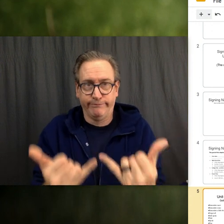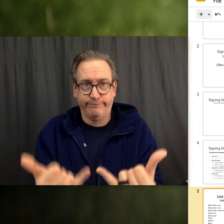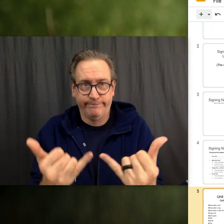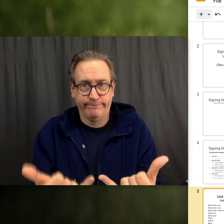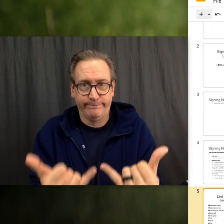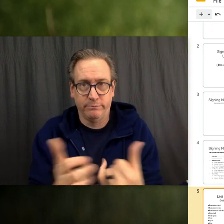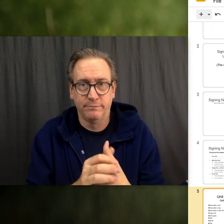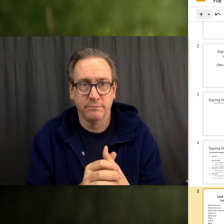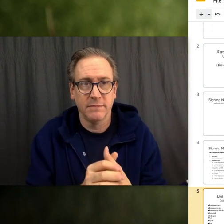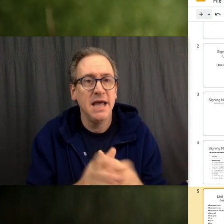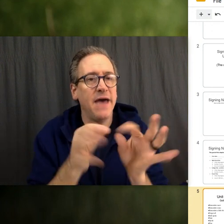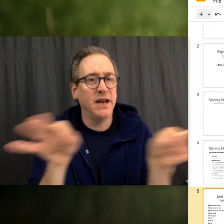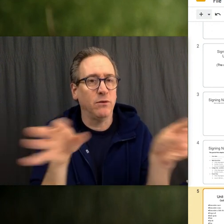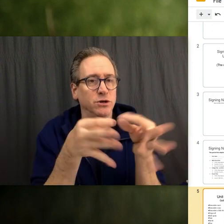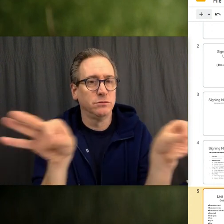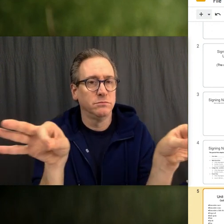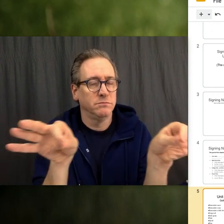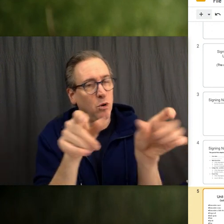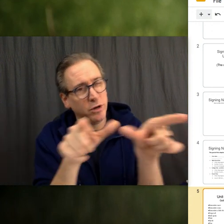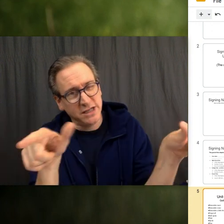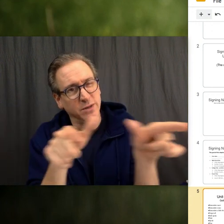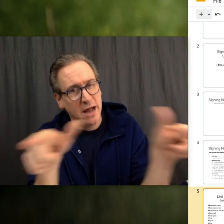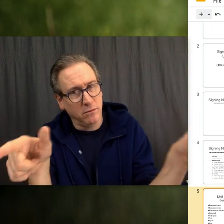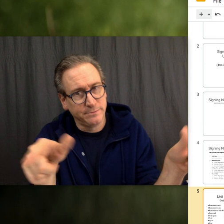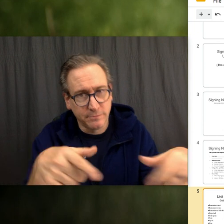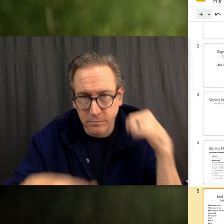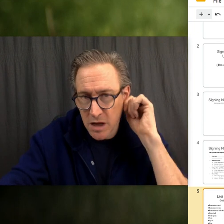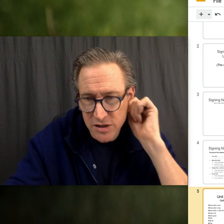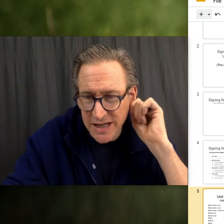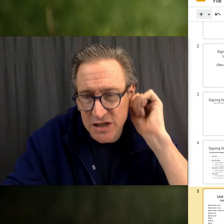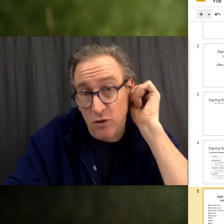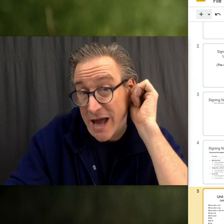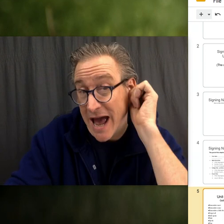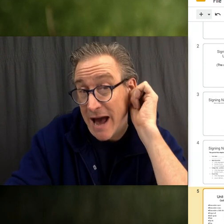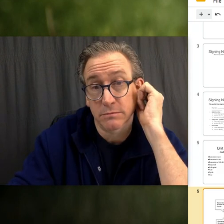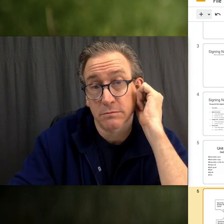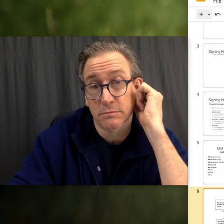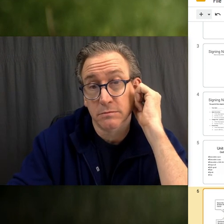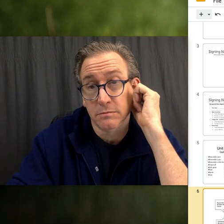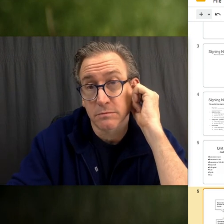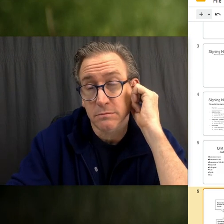now. And then language, or you'll see it with an L. So that's the vocab.